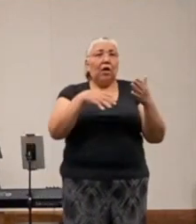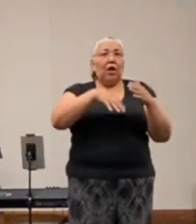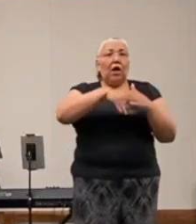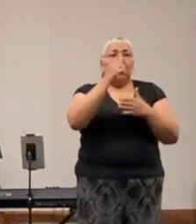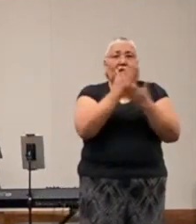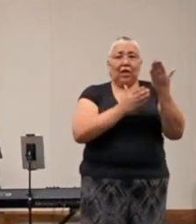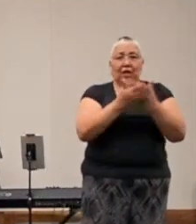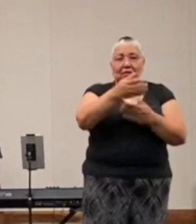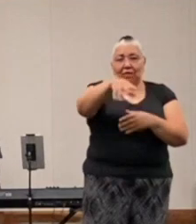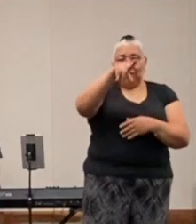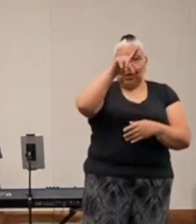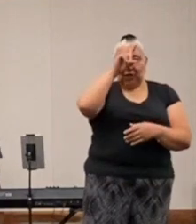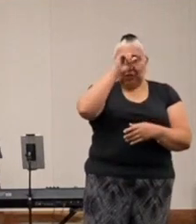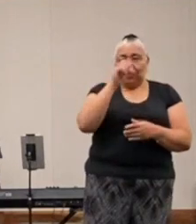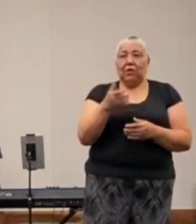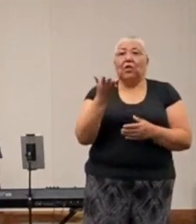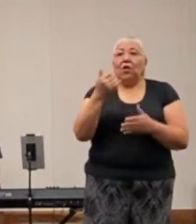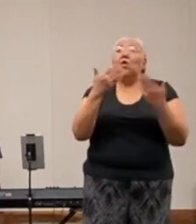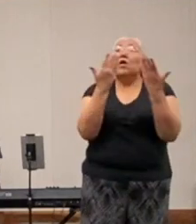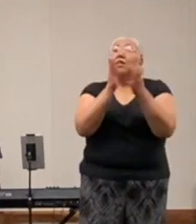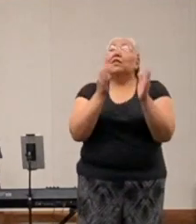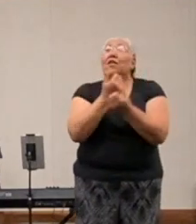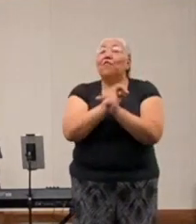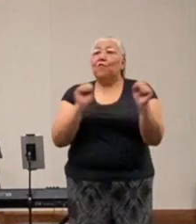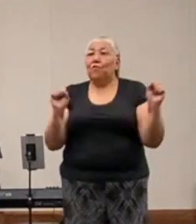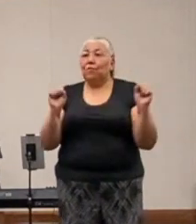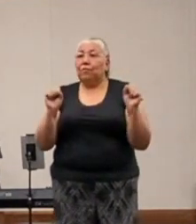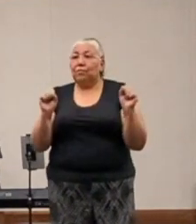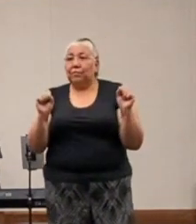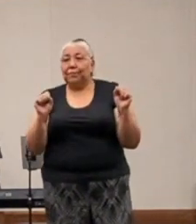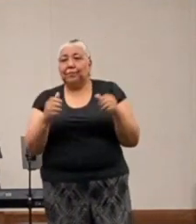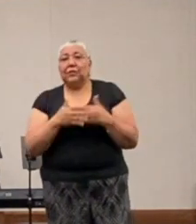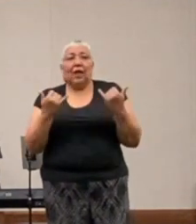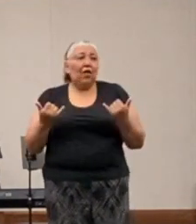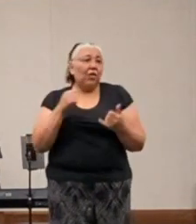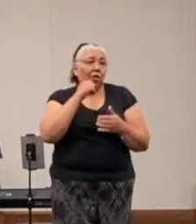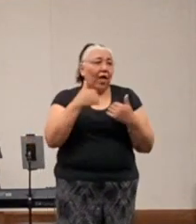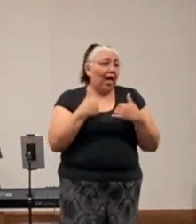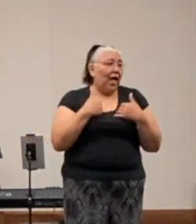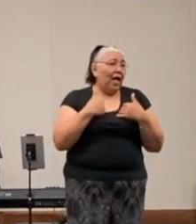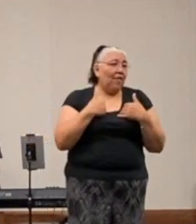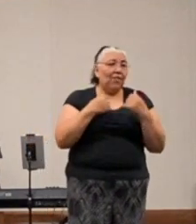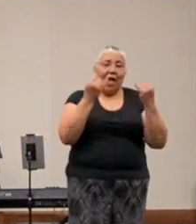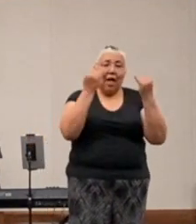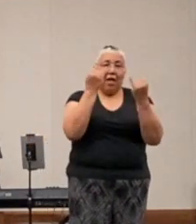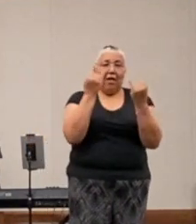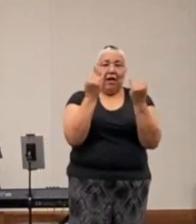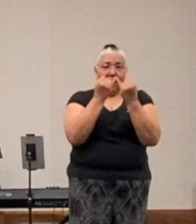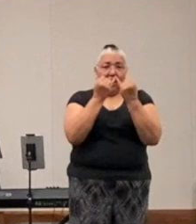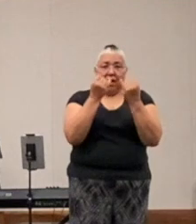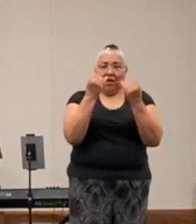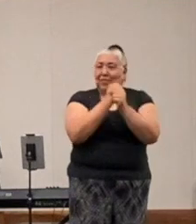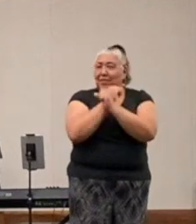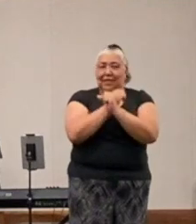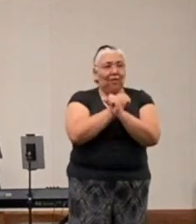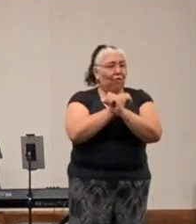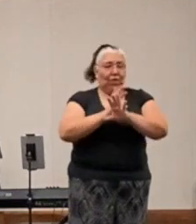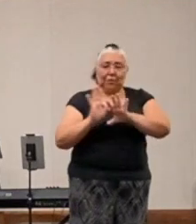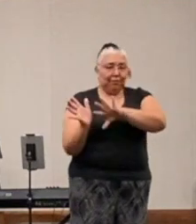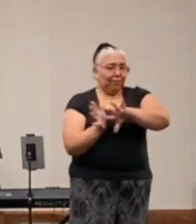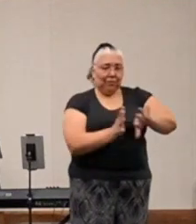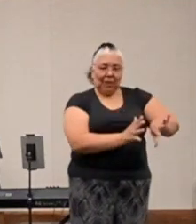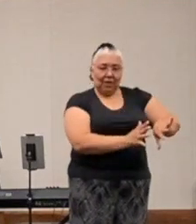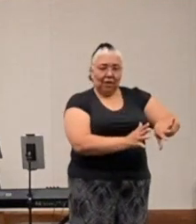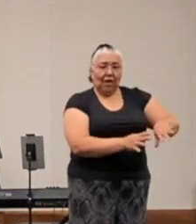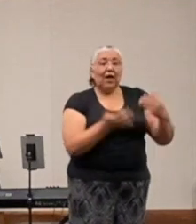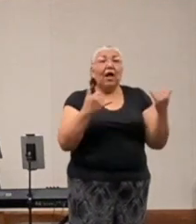Egypt. See, they were set free. They no longer have the identity of slavery on them. And the Lord